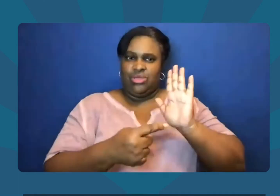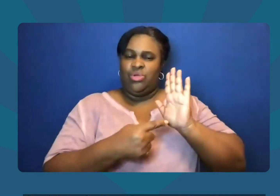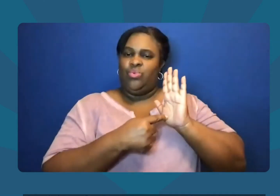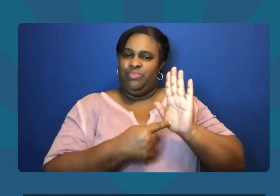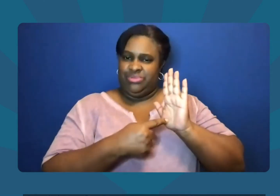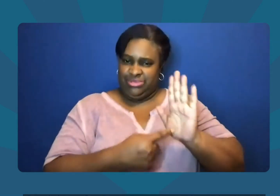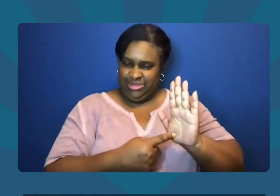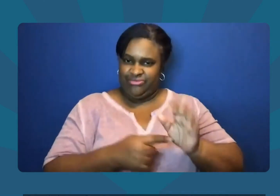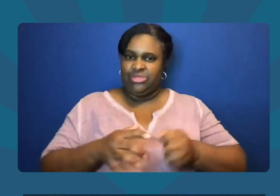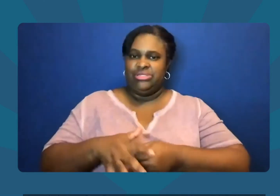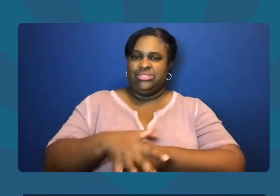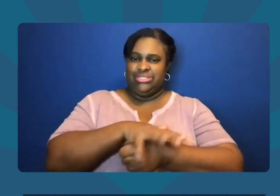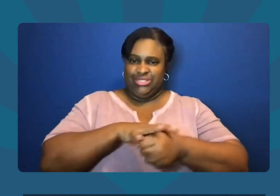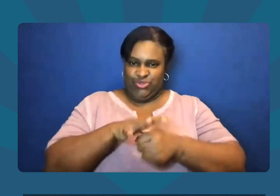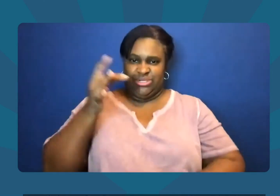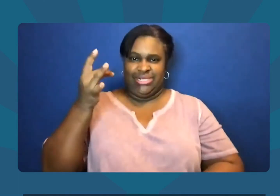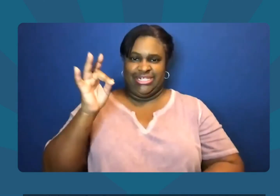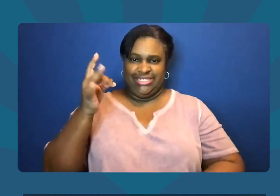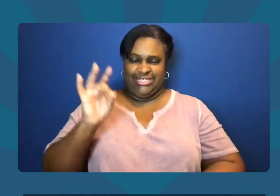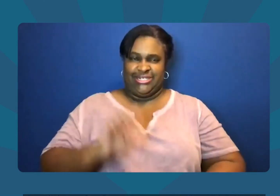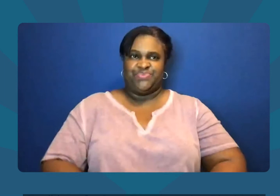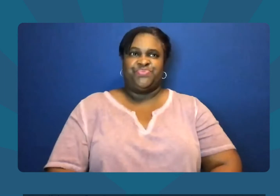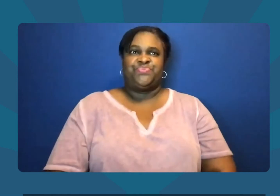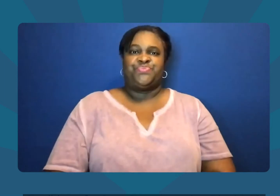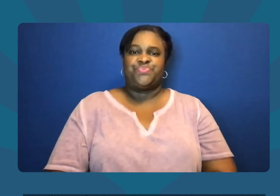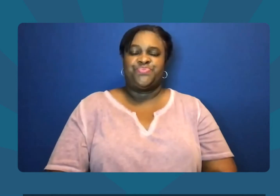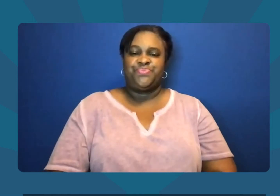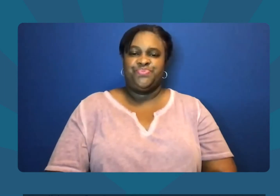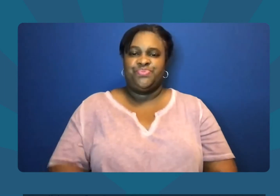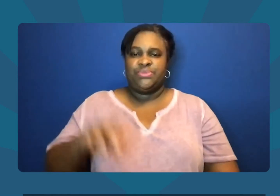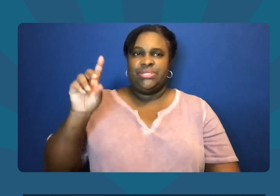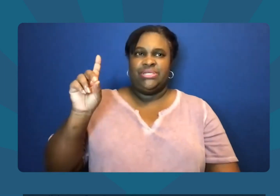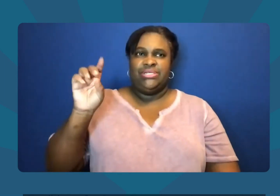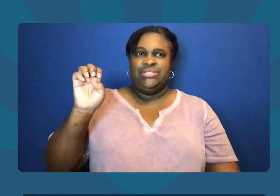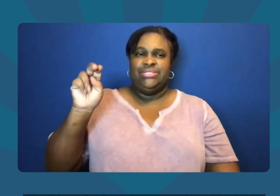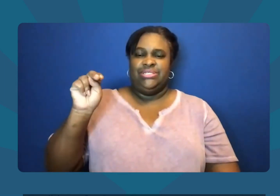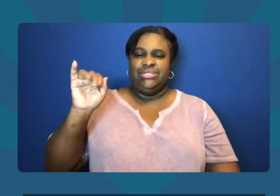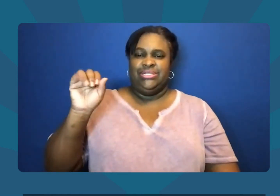Candidates for State Representative, District 18.